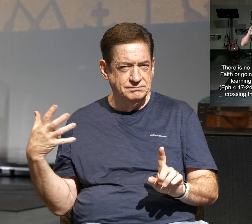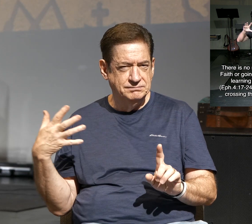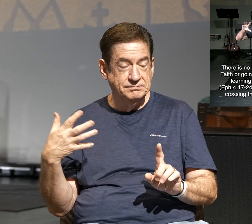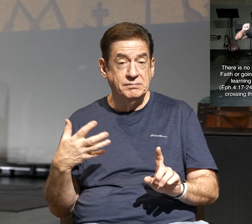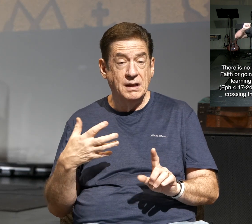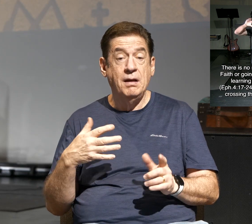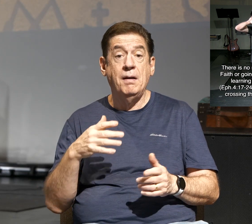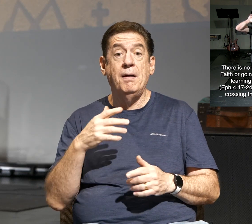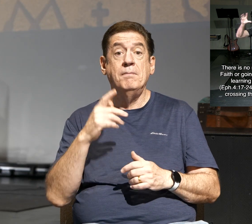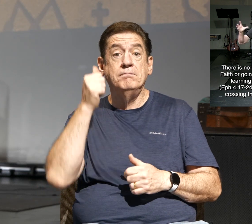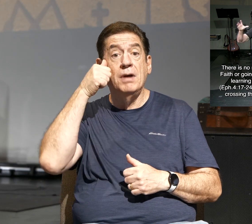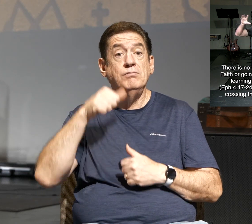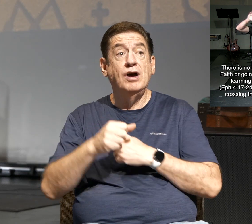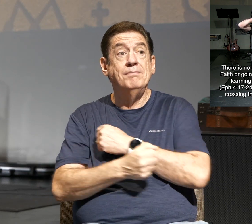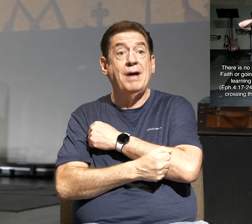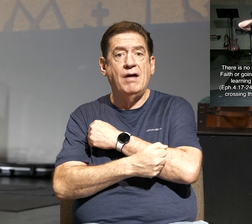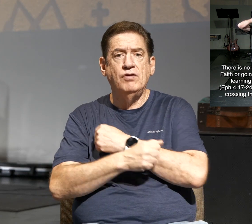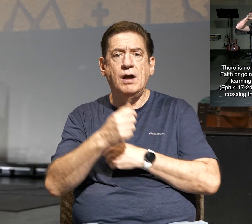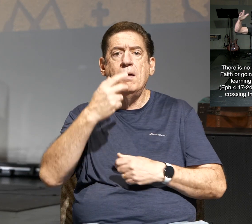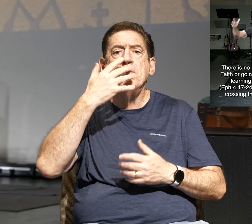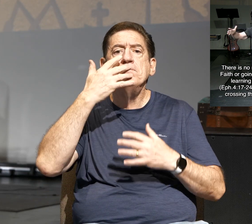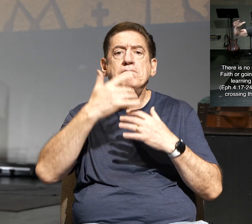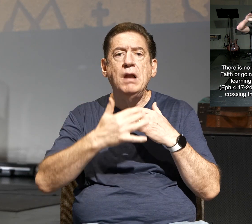Passover. Remember, they put blood.